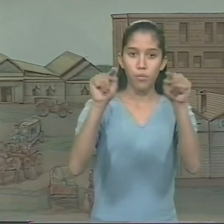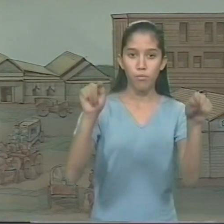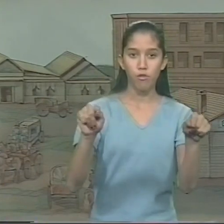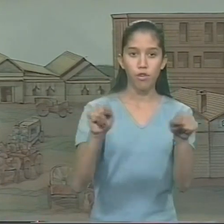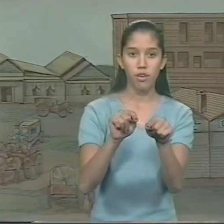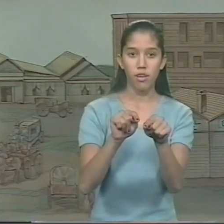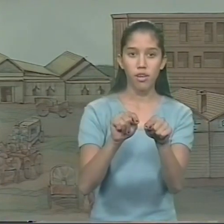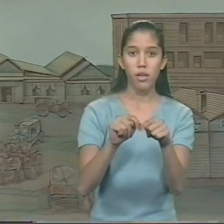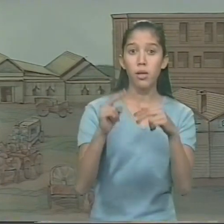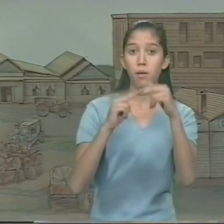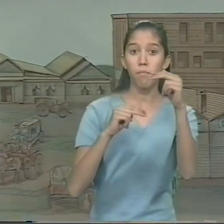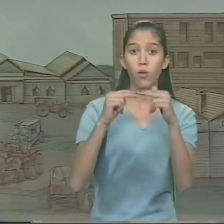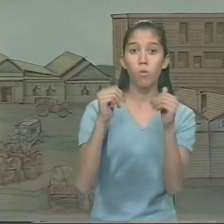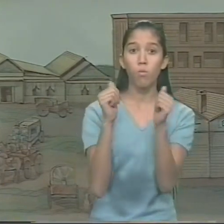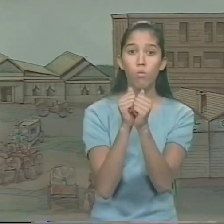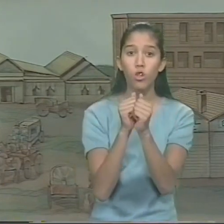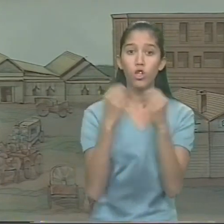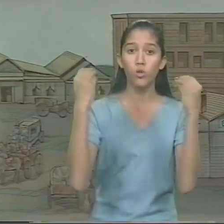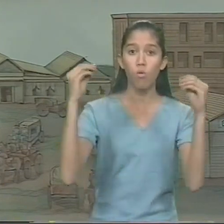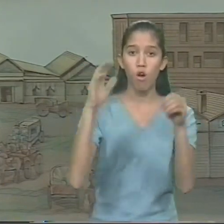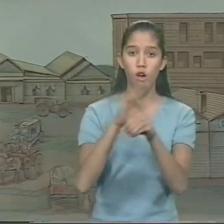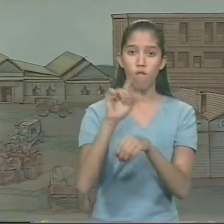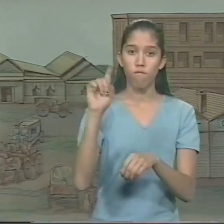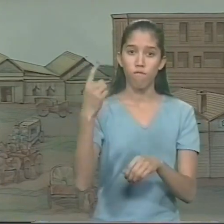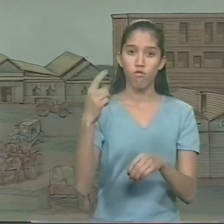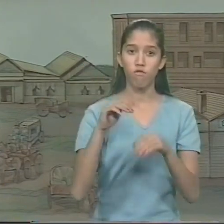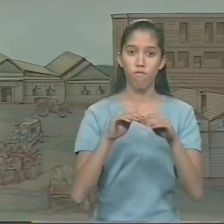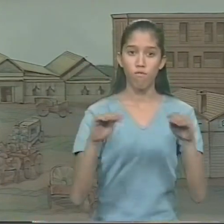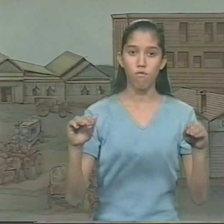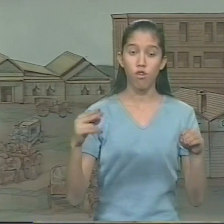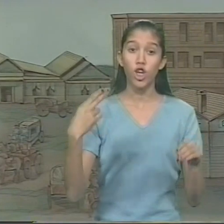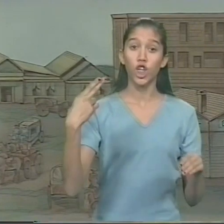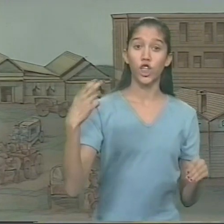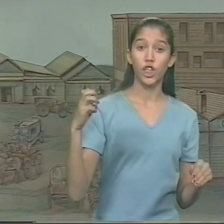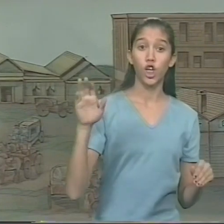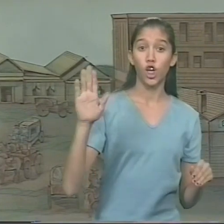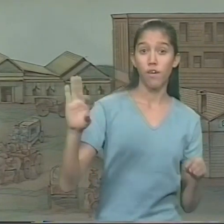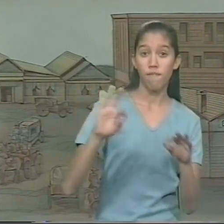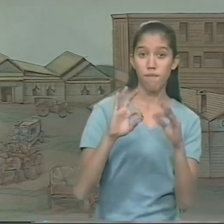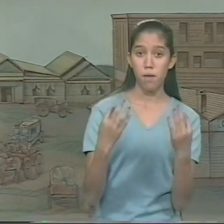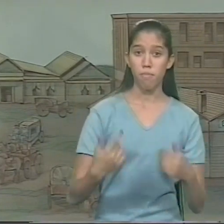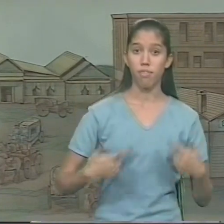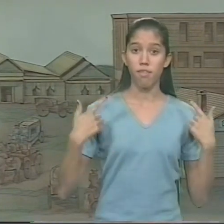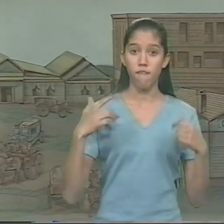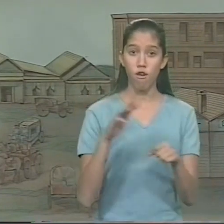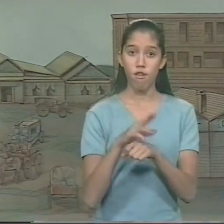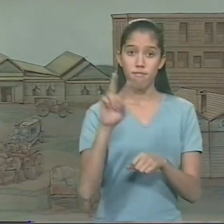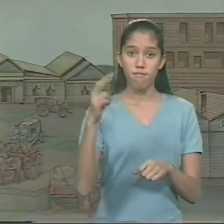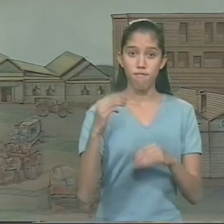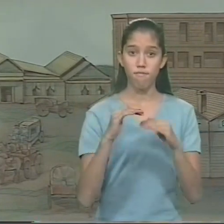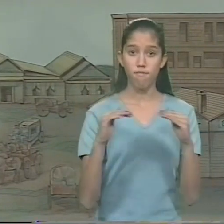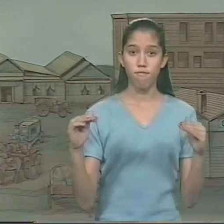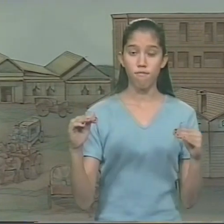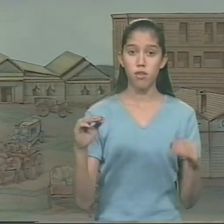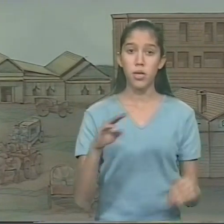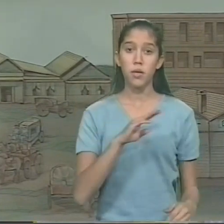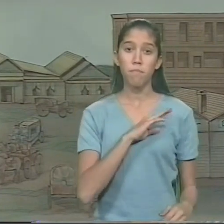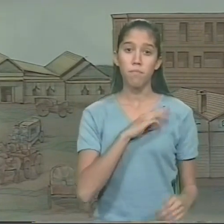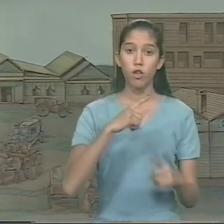build a brick building with stores on the ground floor. She and her family lived on the second floor. Biddy rented out her ground floor stores